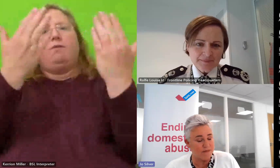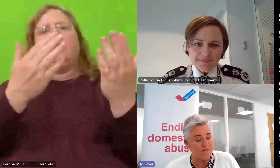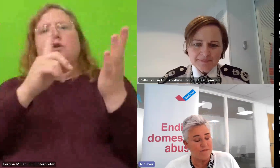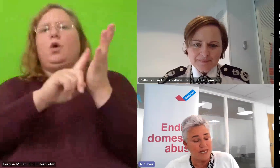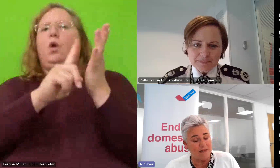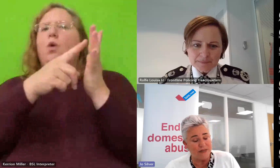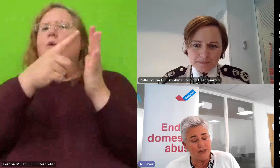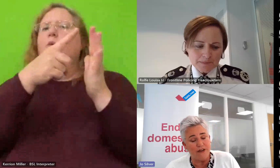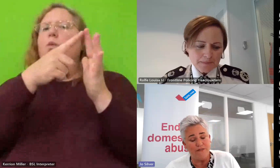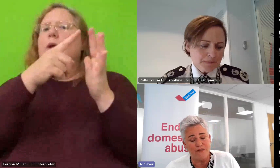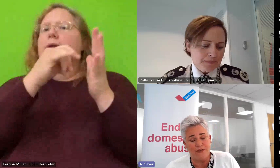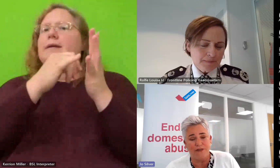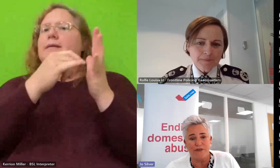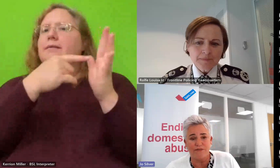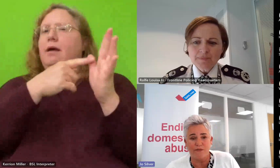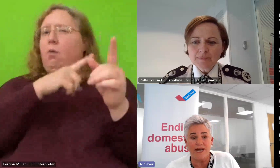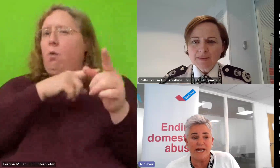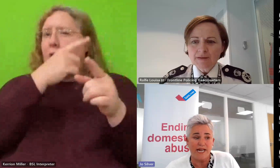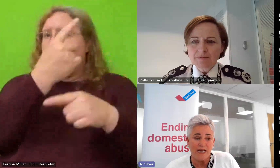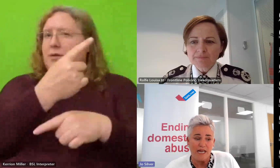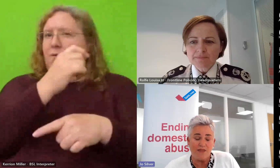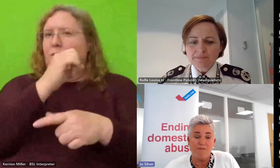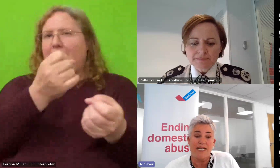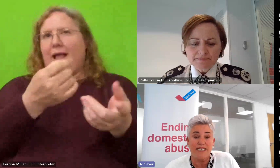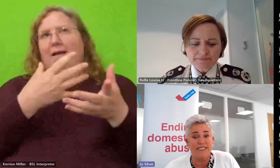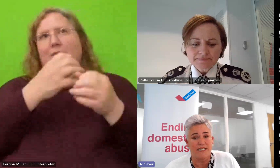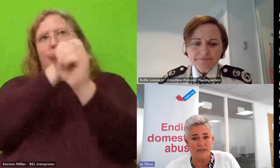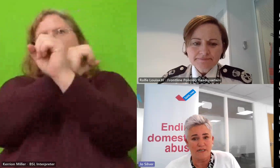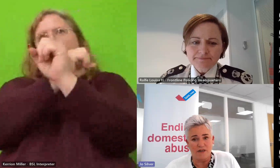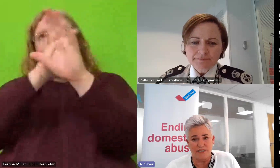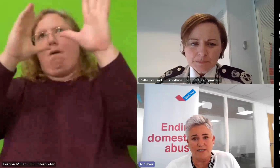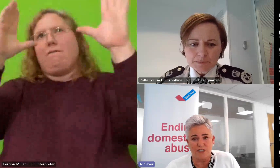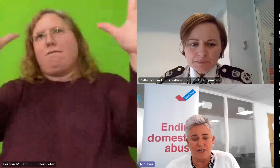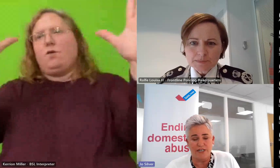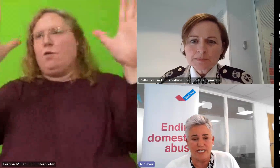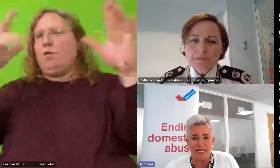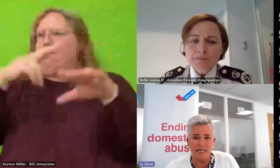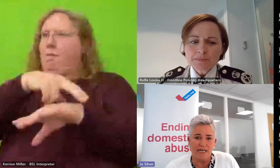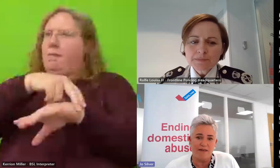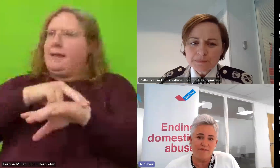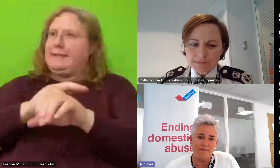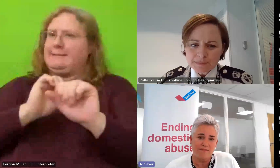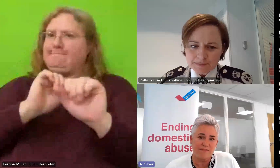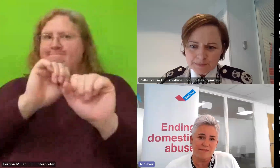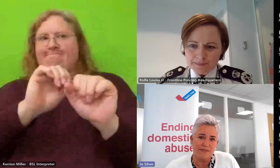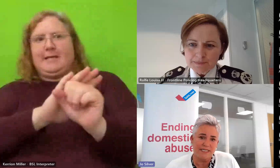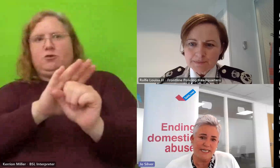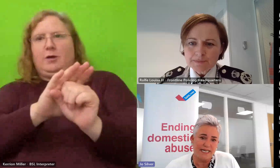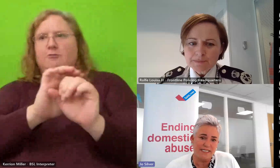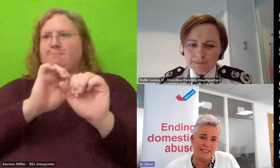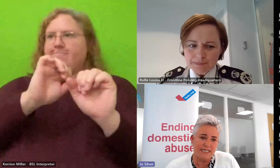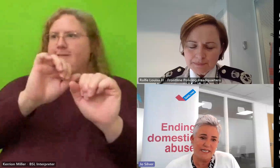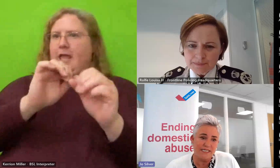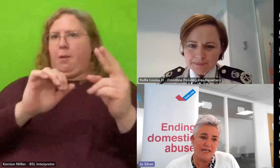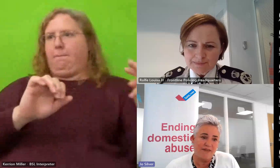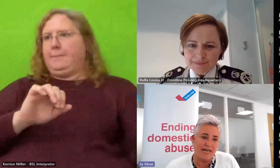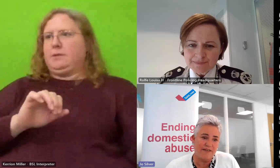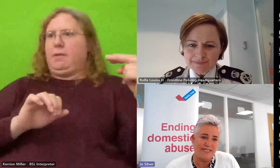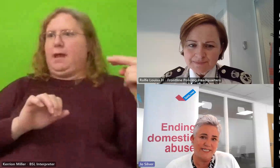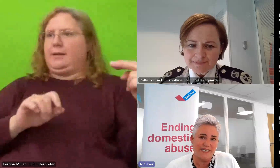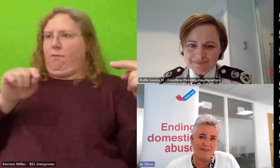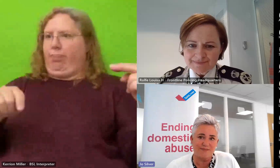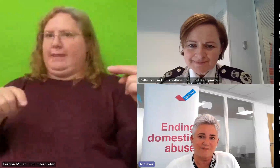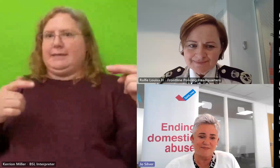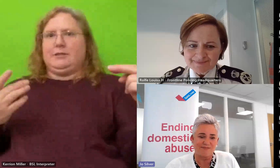going to give us a bit of an overview of where the police are on that journey to date. Is that